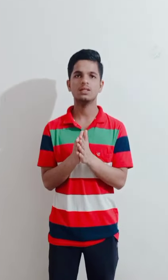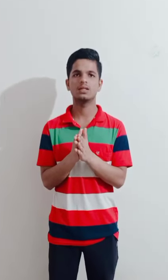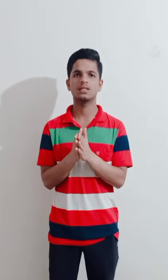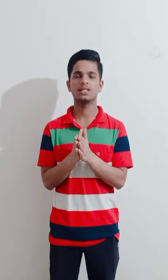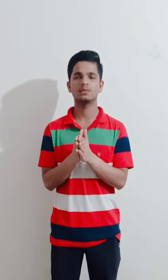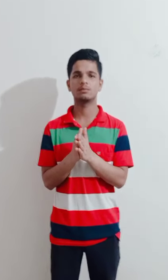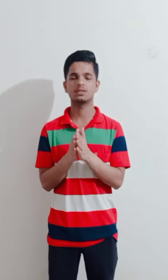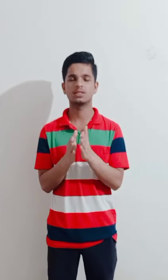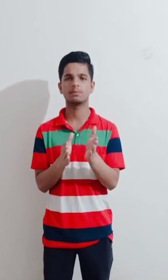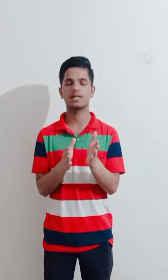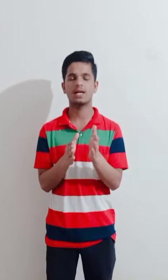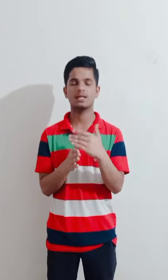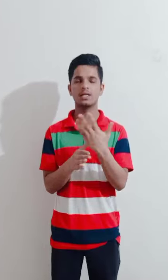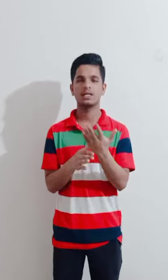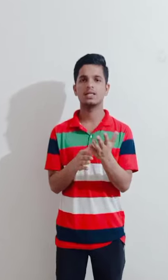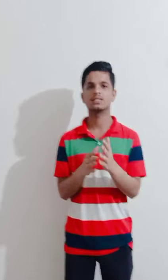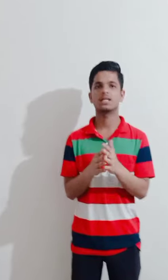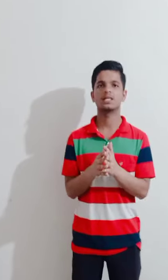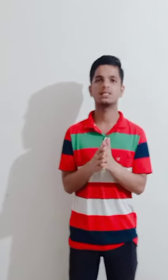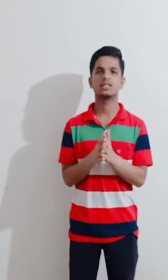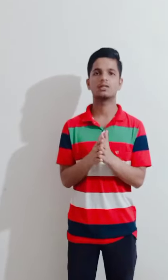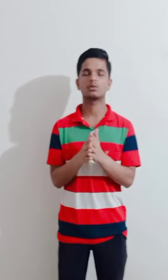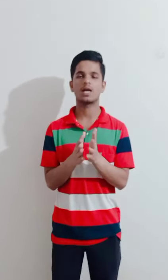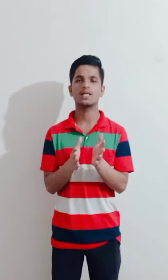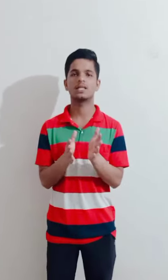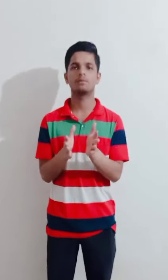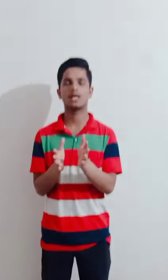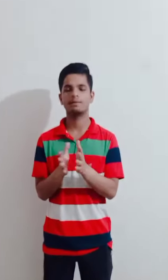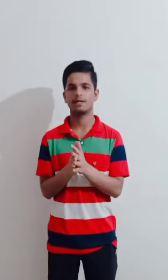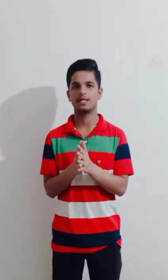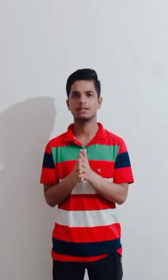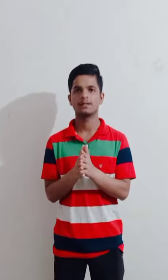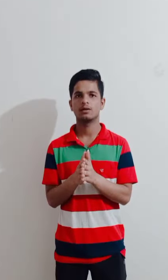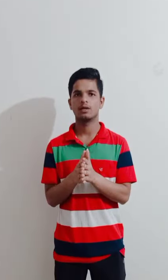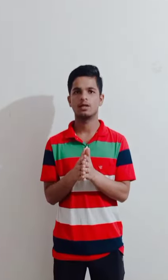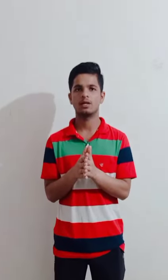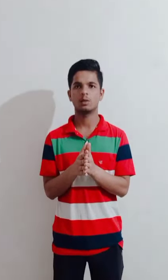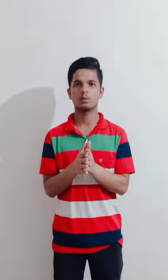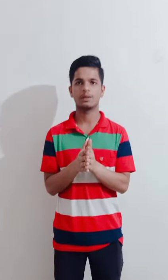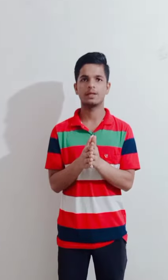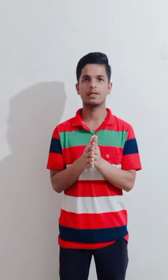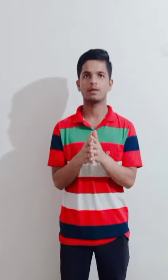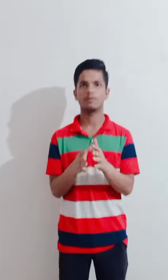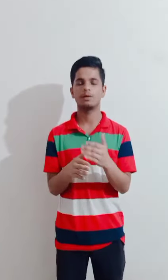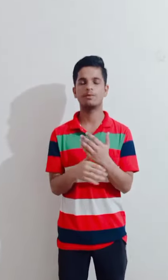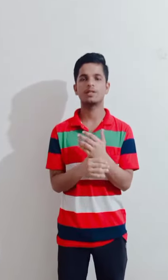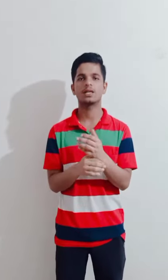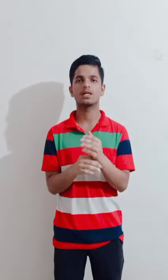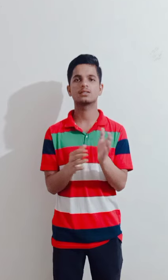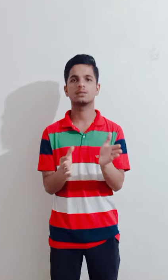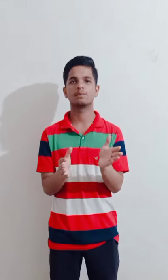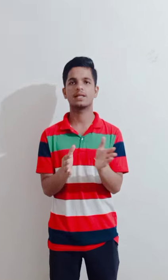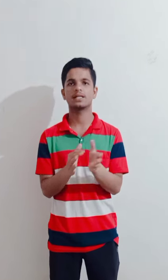it is much simpler and easier to write, debug and maintain. If we take a simpler example